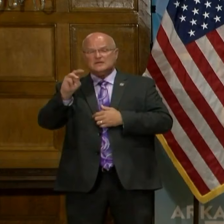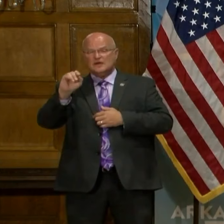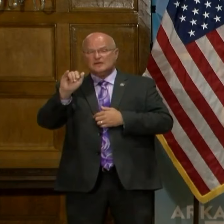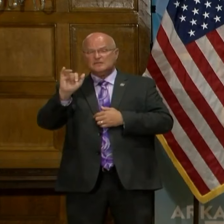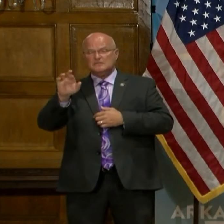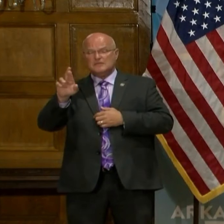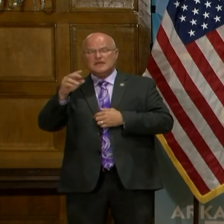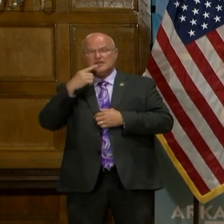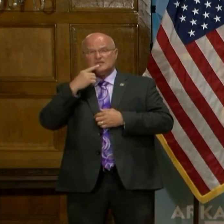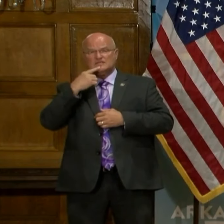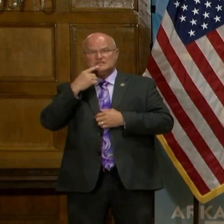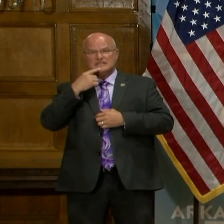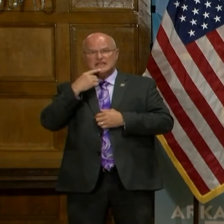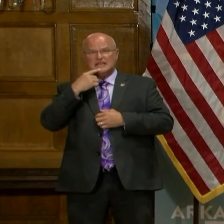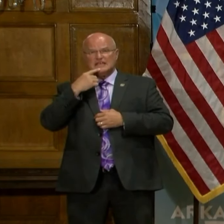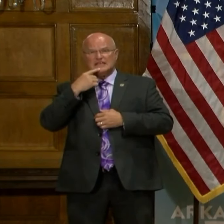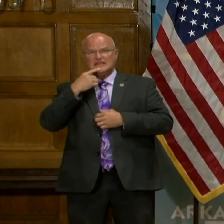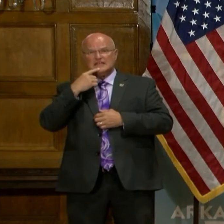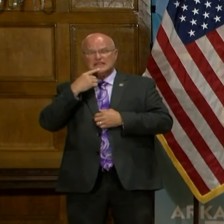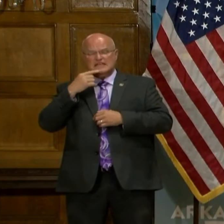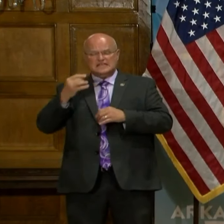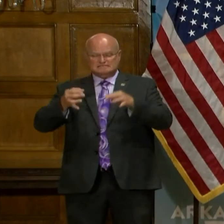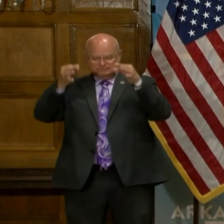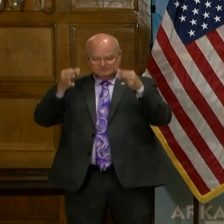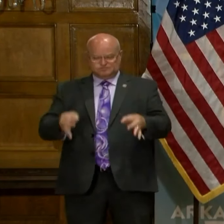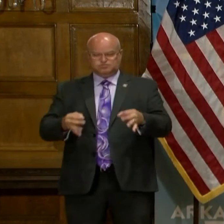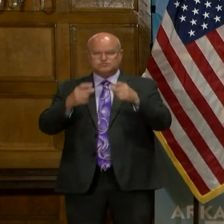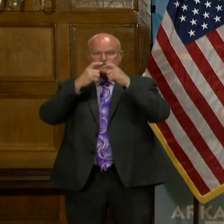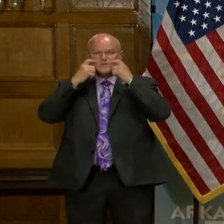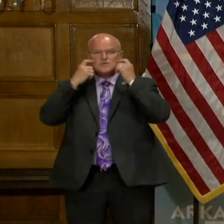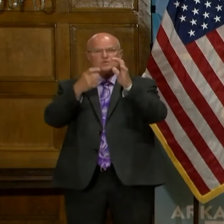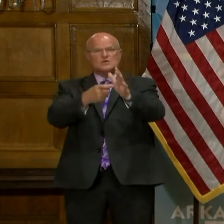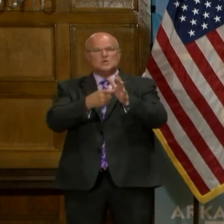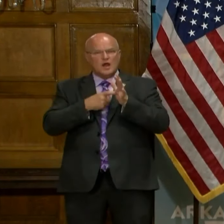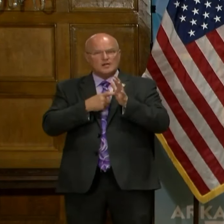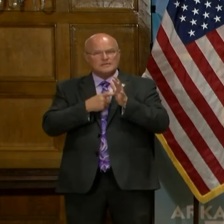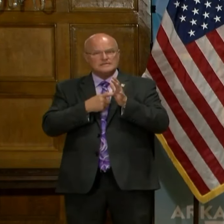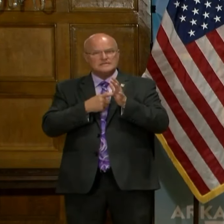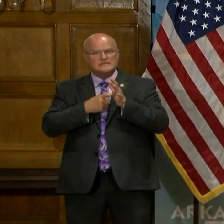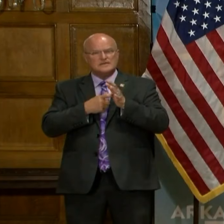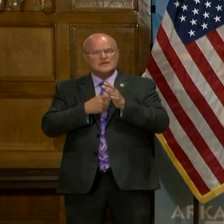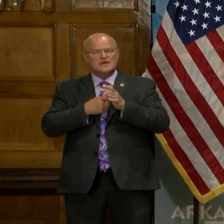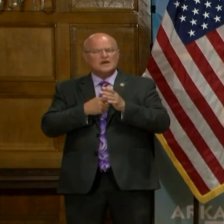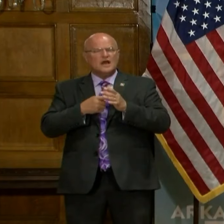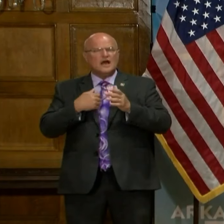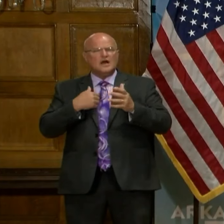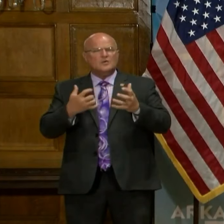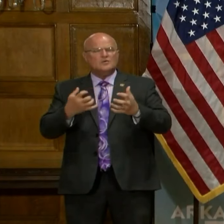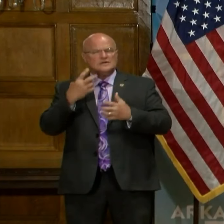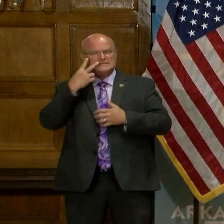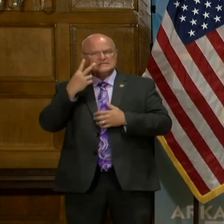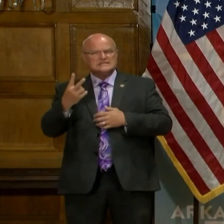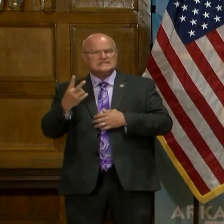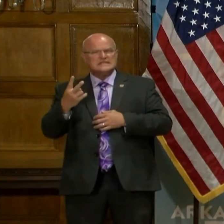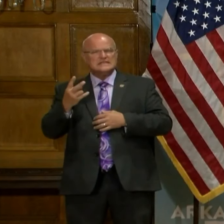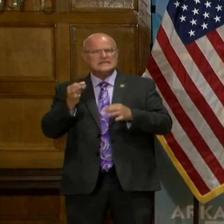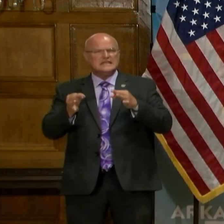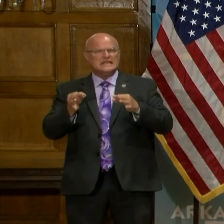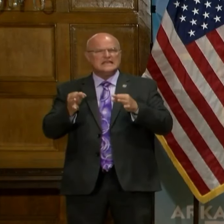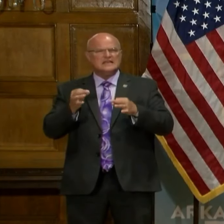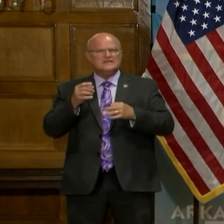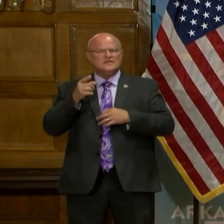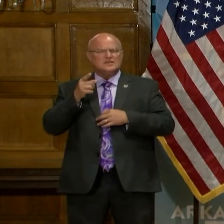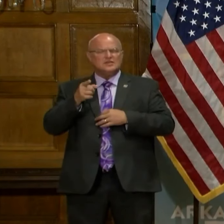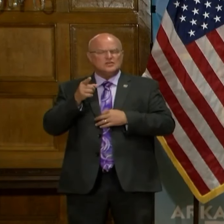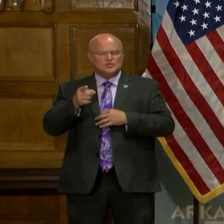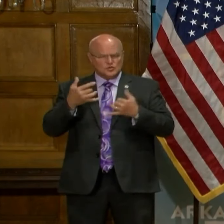has said he's finalizing his order on a mask requirement. Wanted to see if